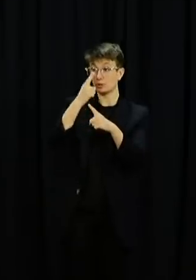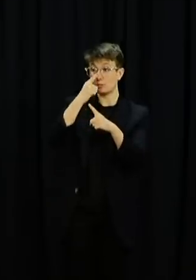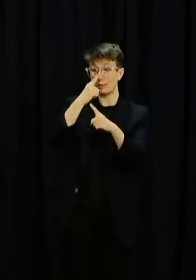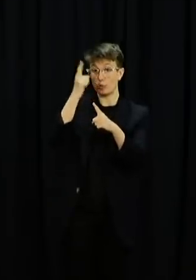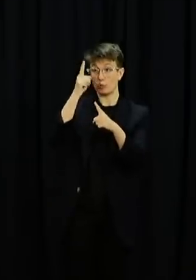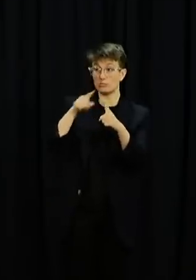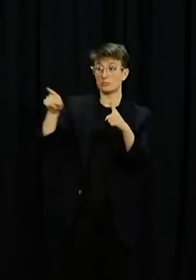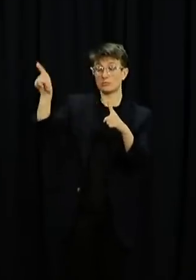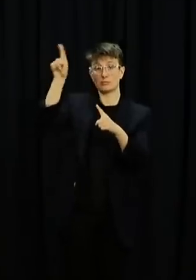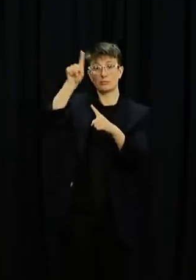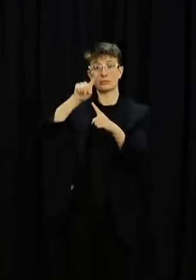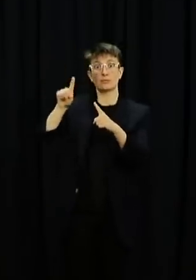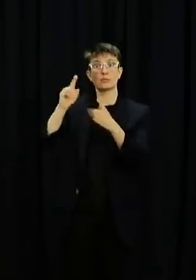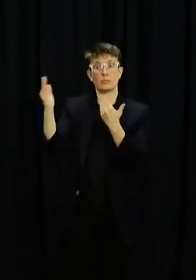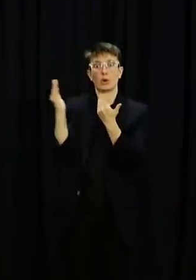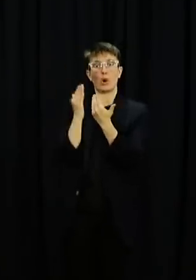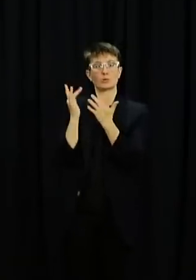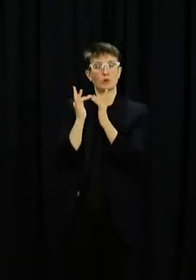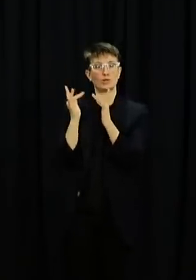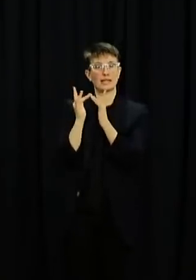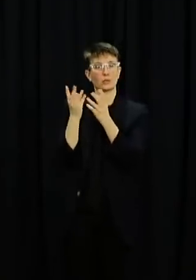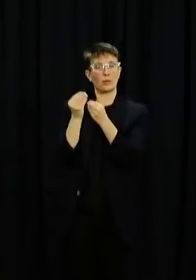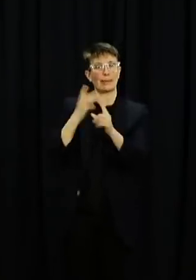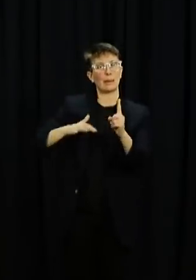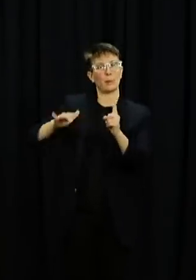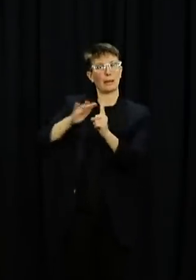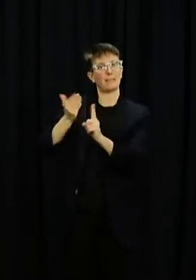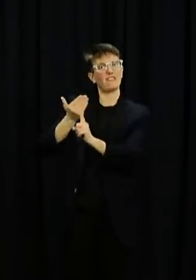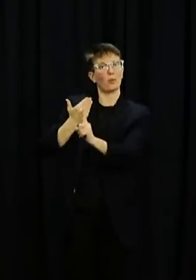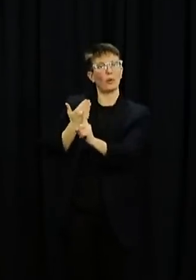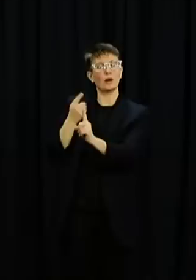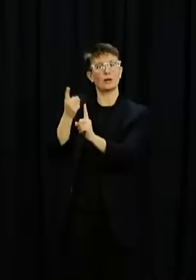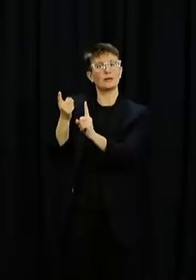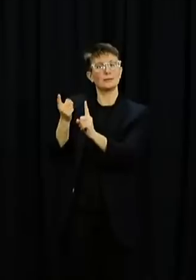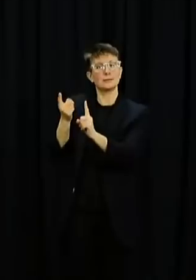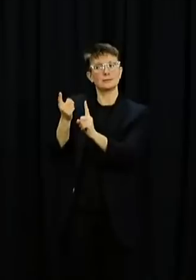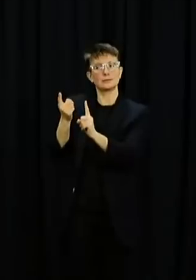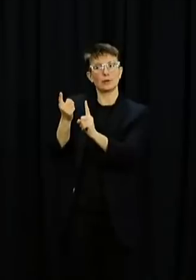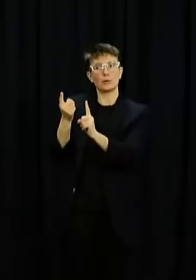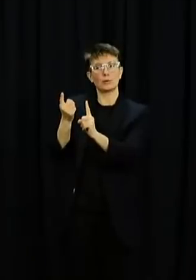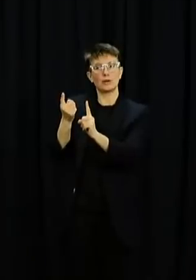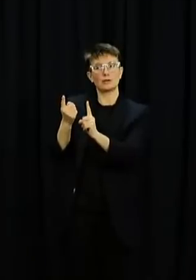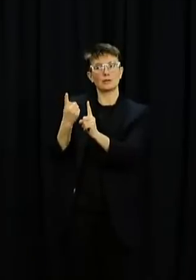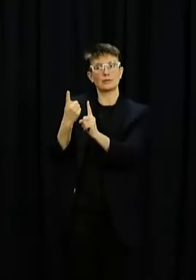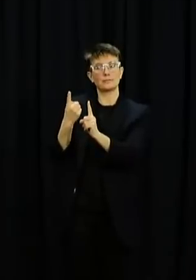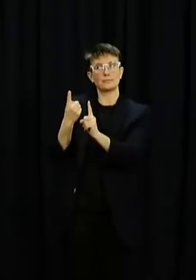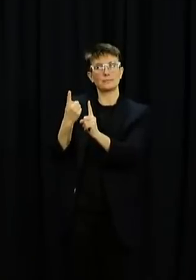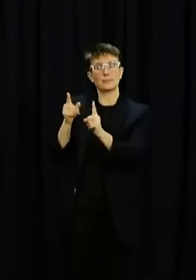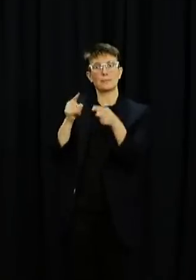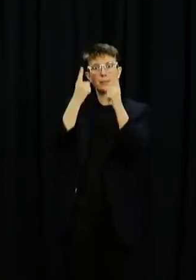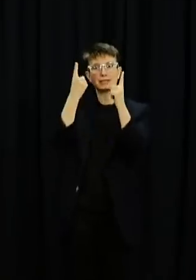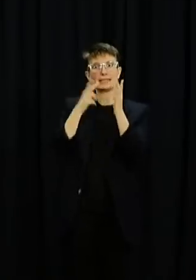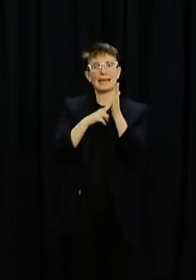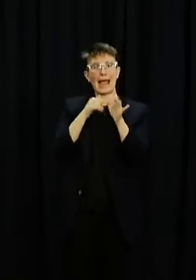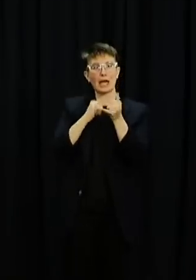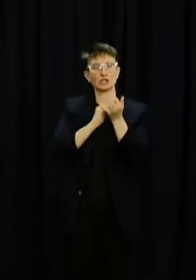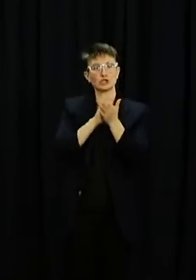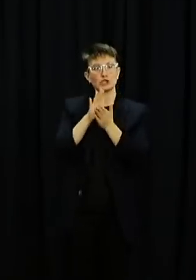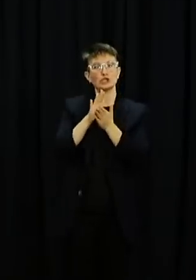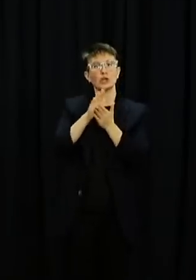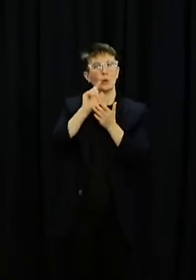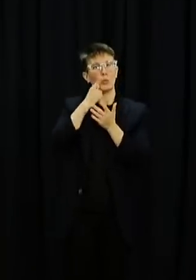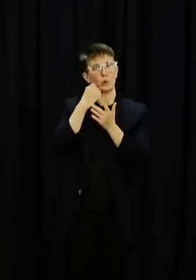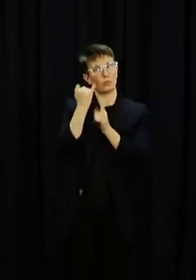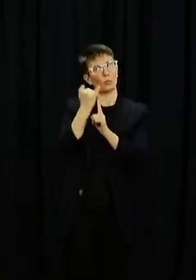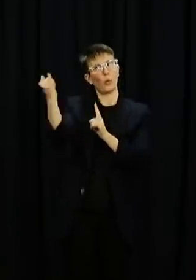contact with iwi and bringing in the police, so Stuart Nash. I'm expecting them to convene a call and have a discussion sometime